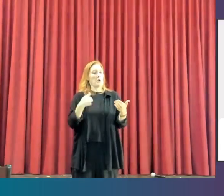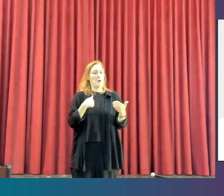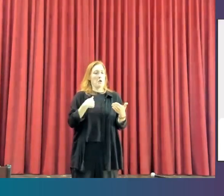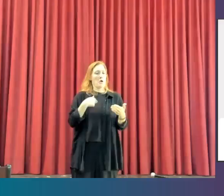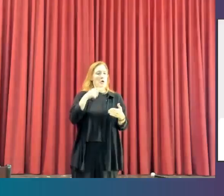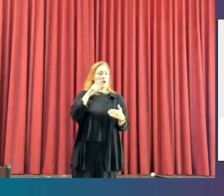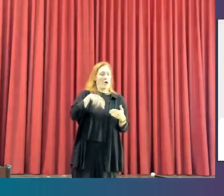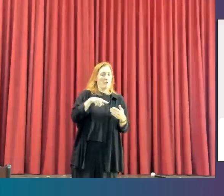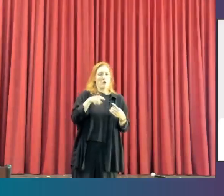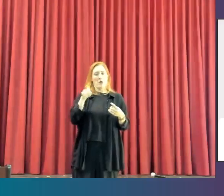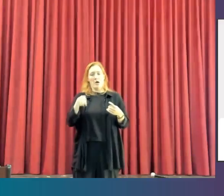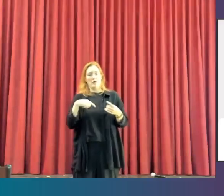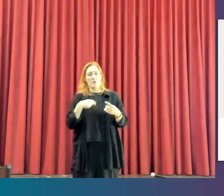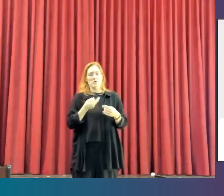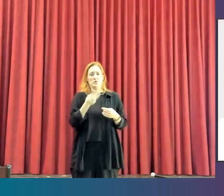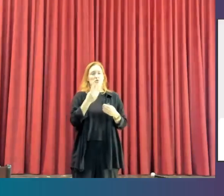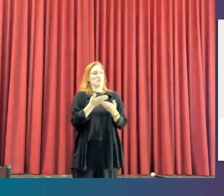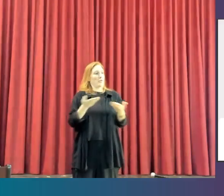granted?